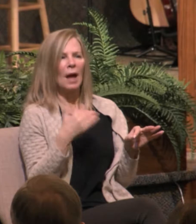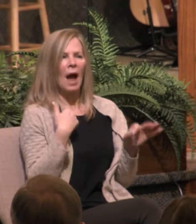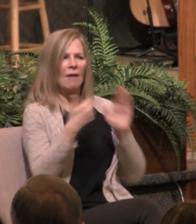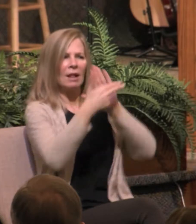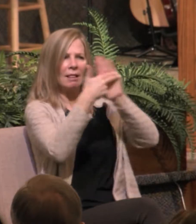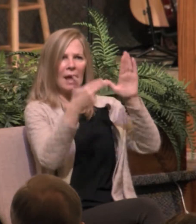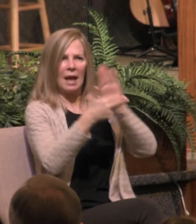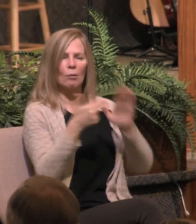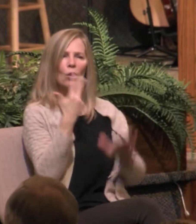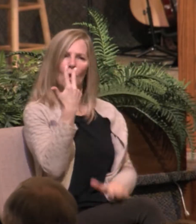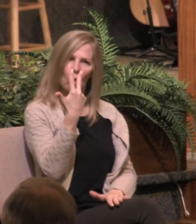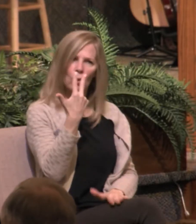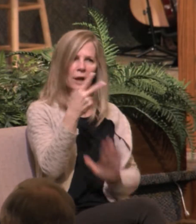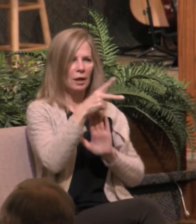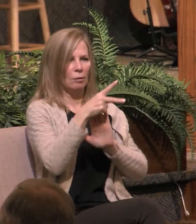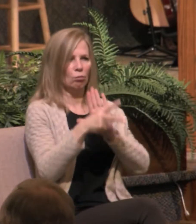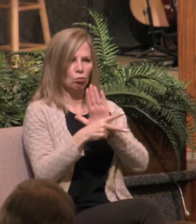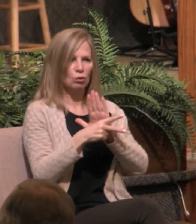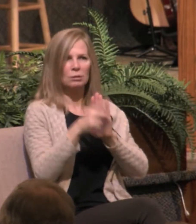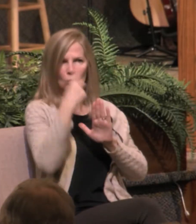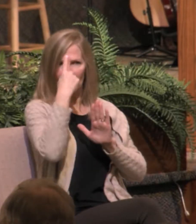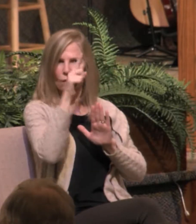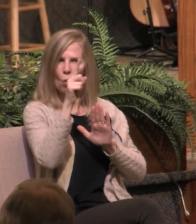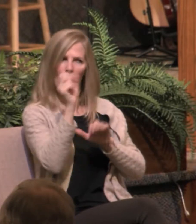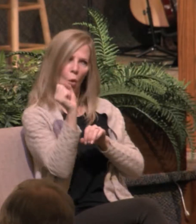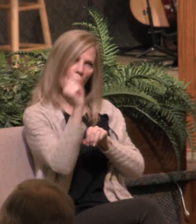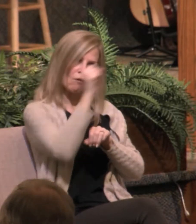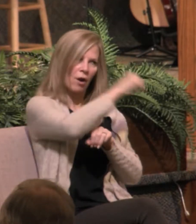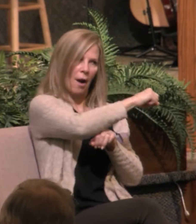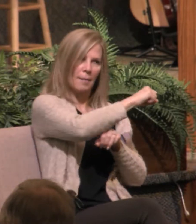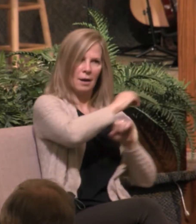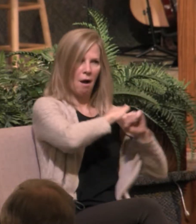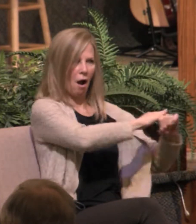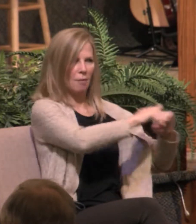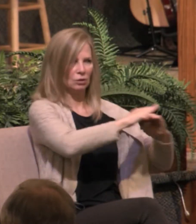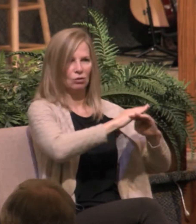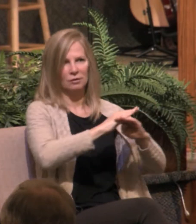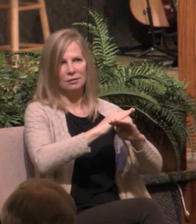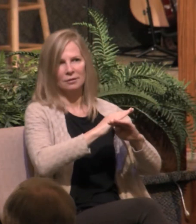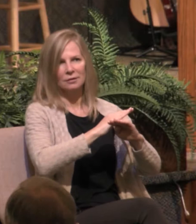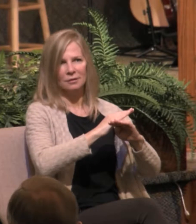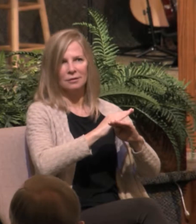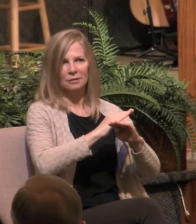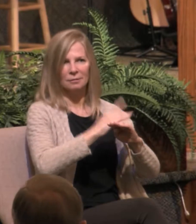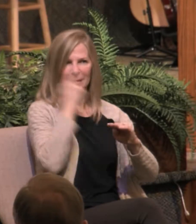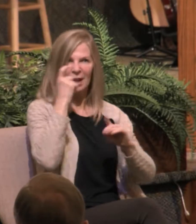three principles for overcoming obstacles in the pursuit of obedience.